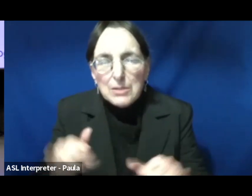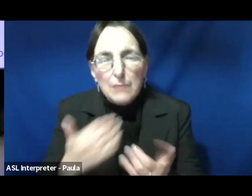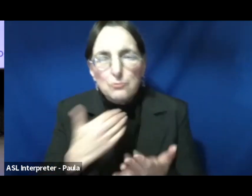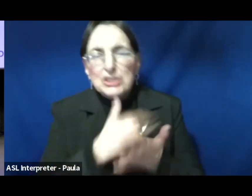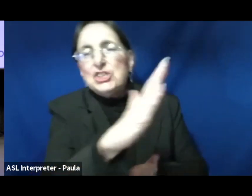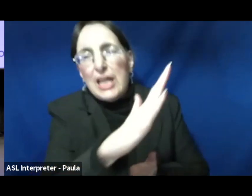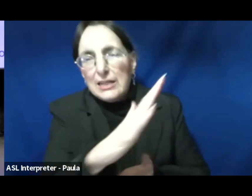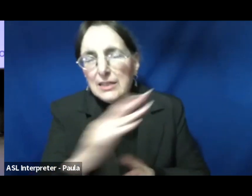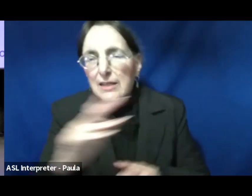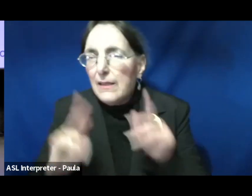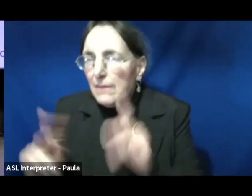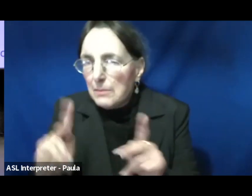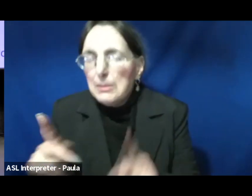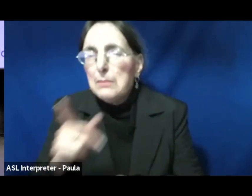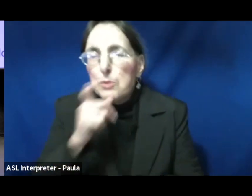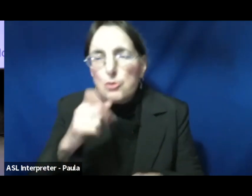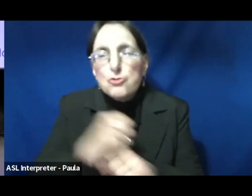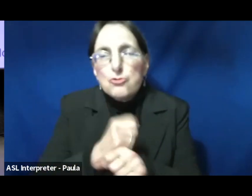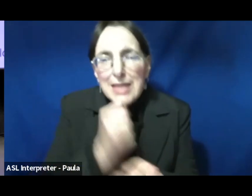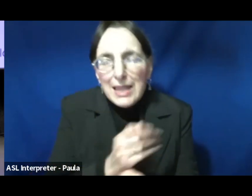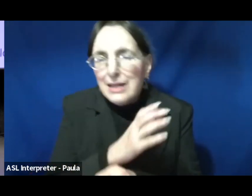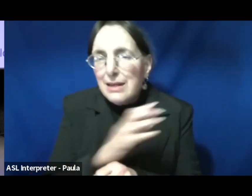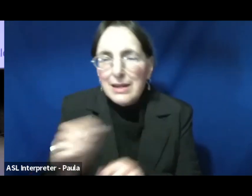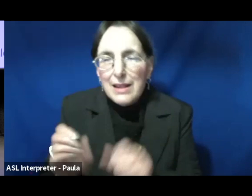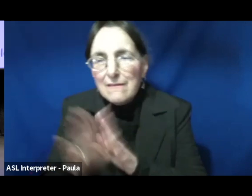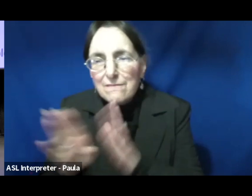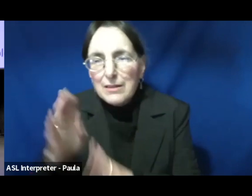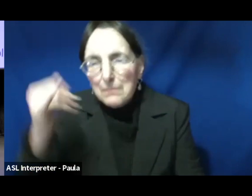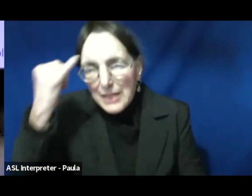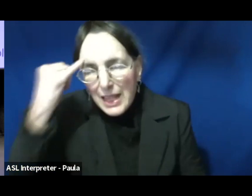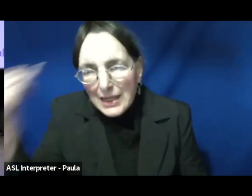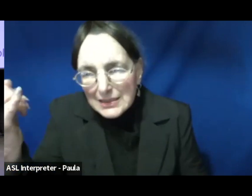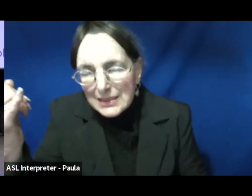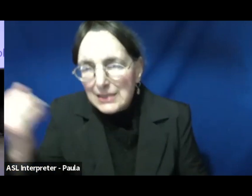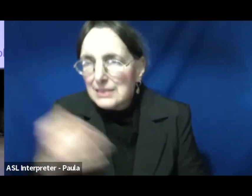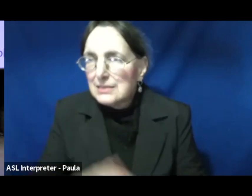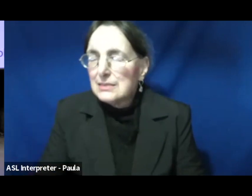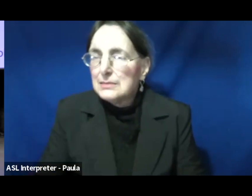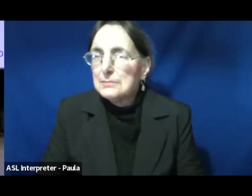created and developed those ideas. Let that sink in for a second.